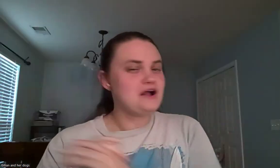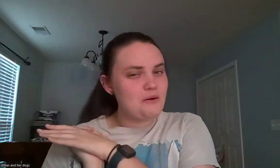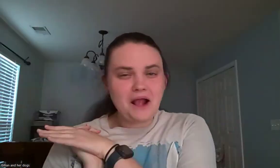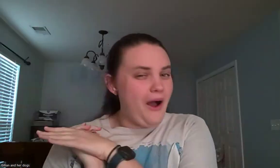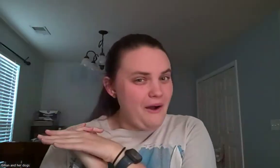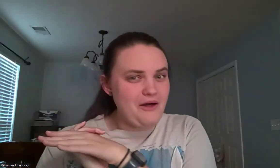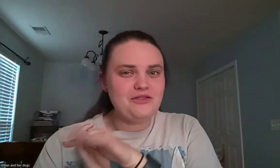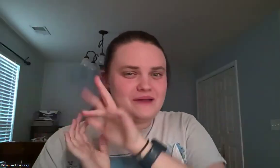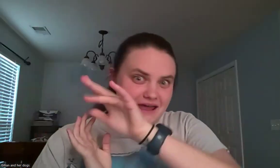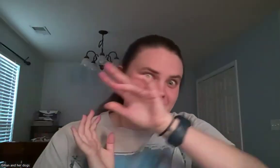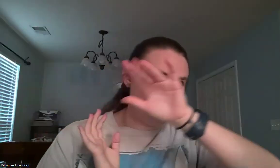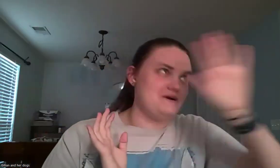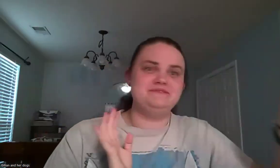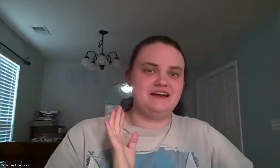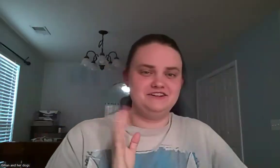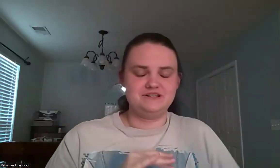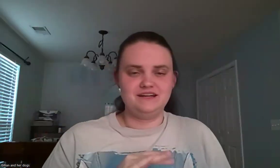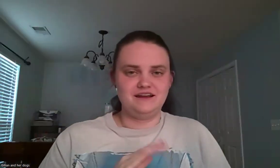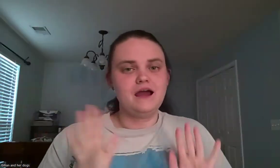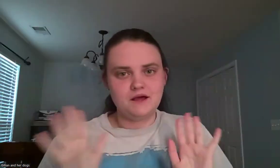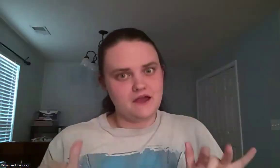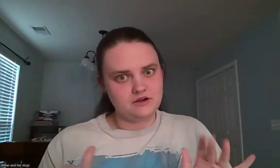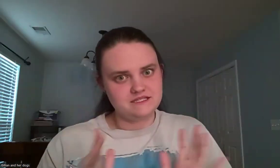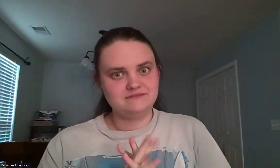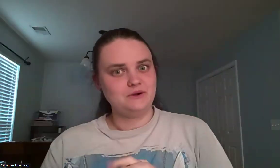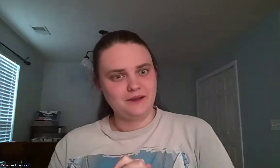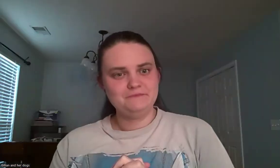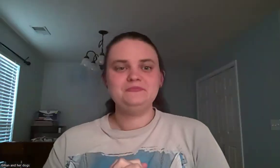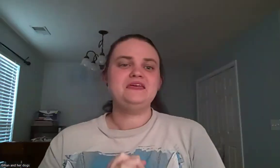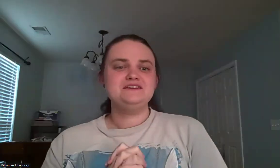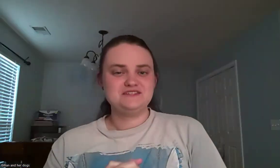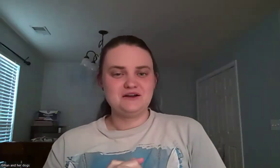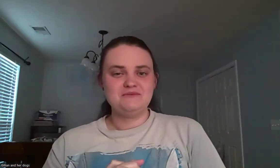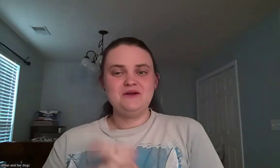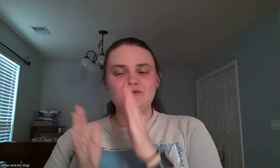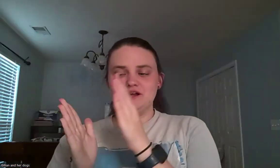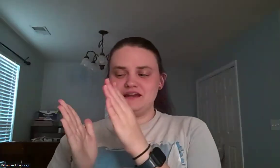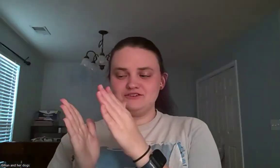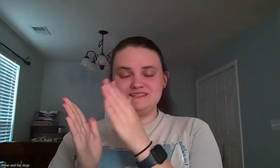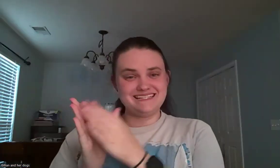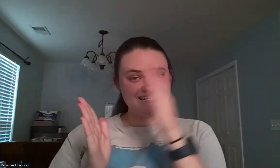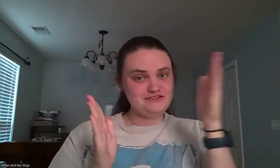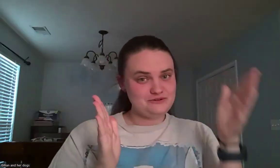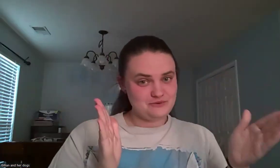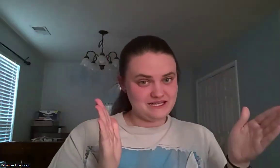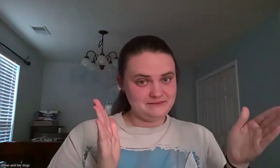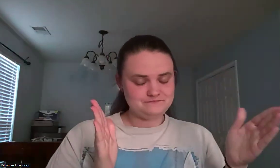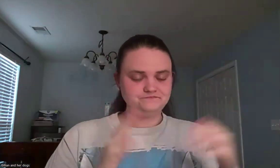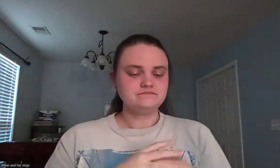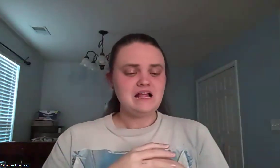going all the way, counting all the way up to 999. I'm not that crazy, okay? So we're gonna now do 16 through 20.